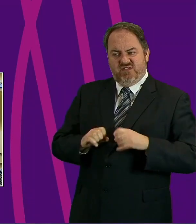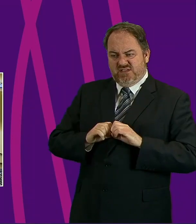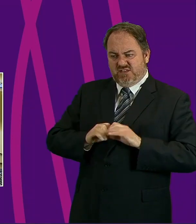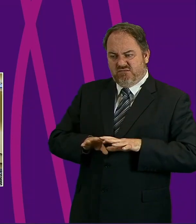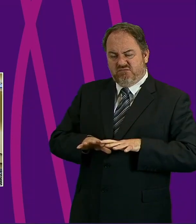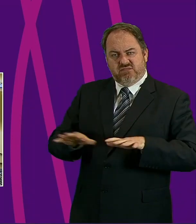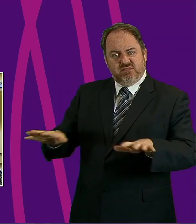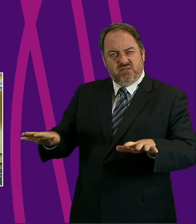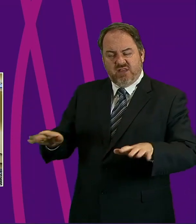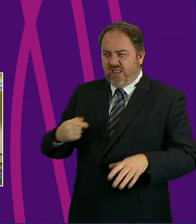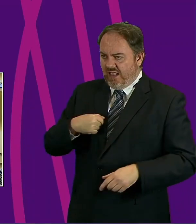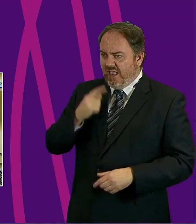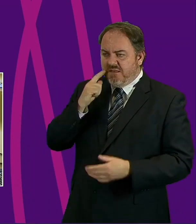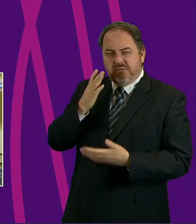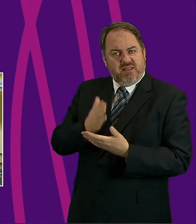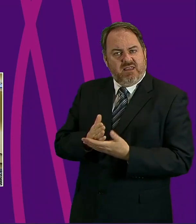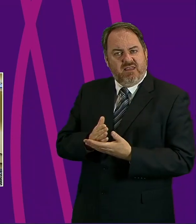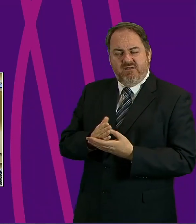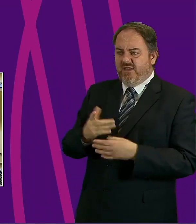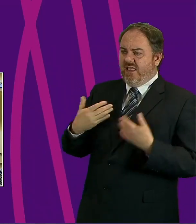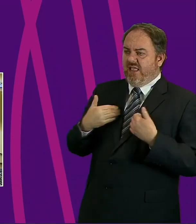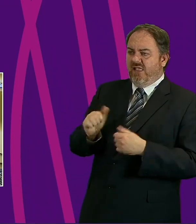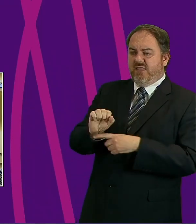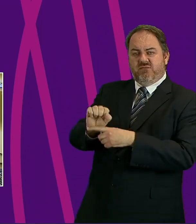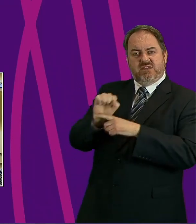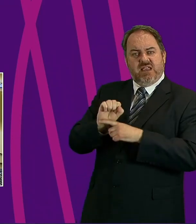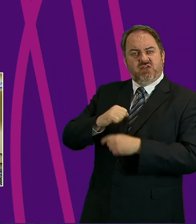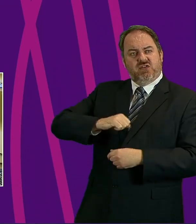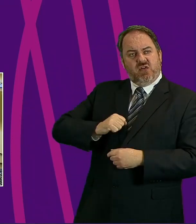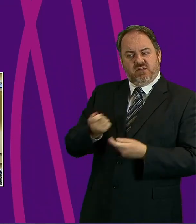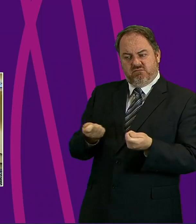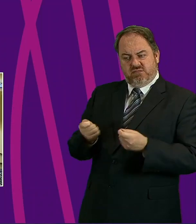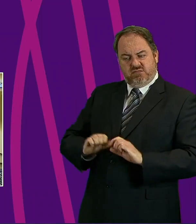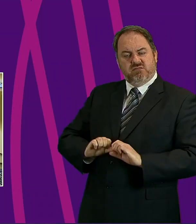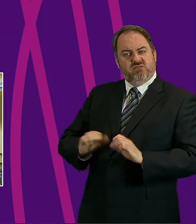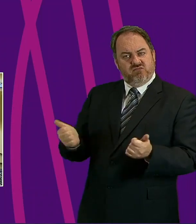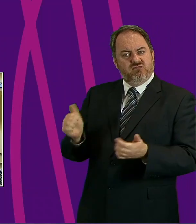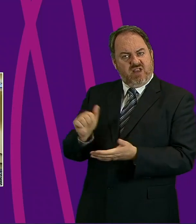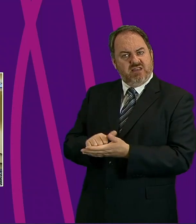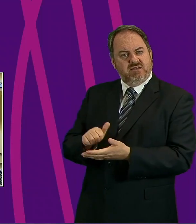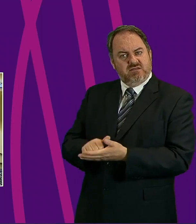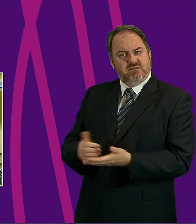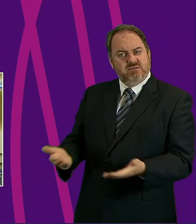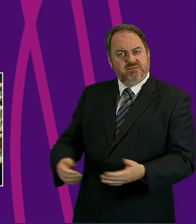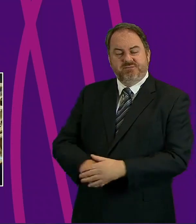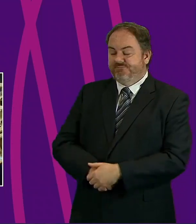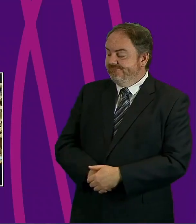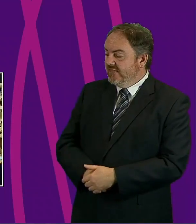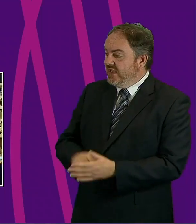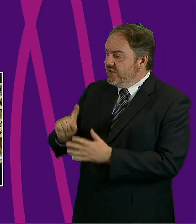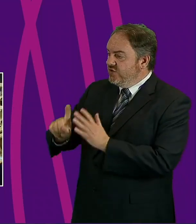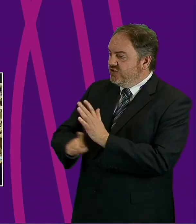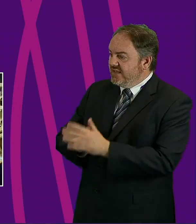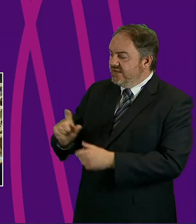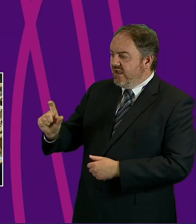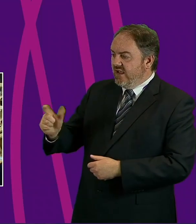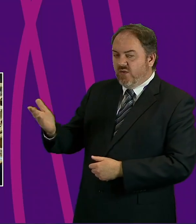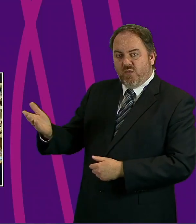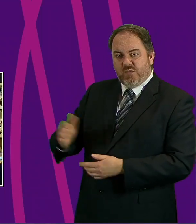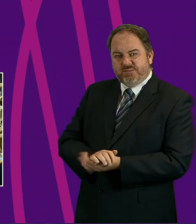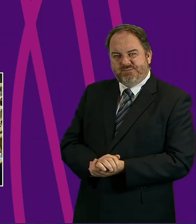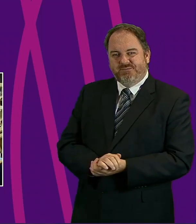have confidence in the way Health Protection Scotland and these incident management teams operate. Jackson Carlo. Presiding officer,